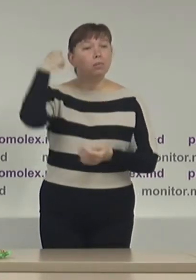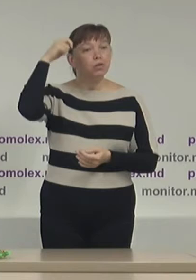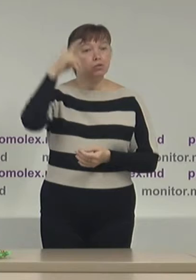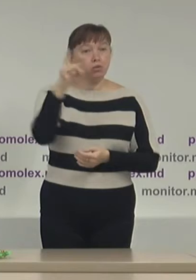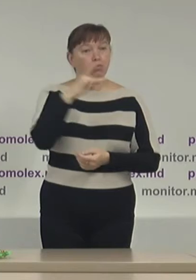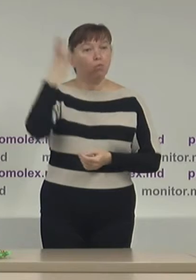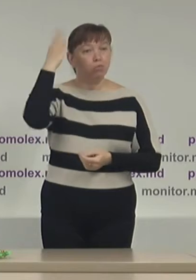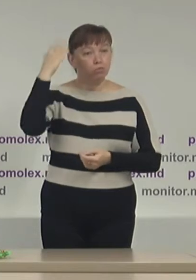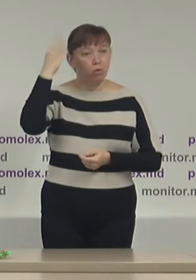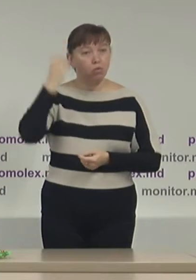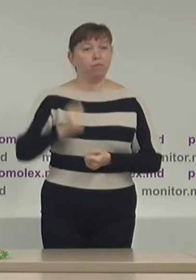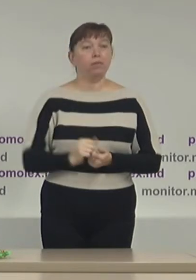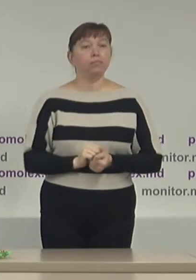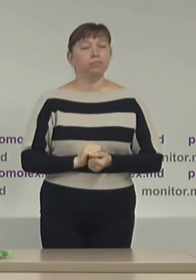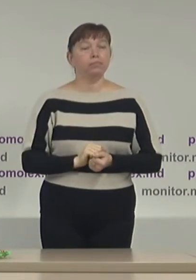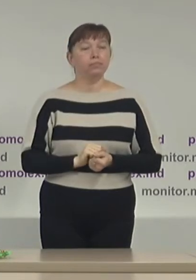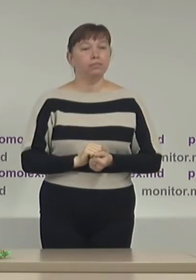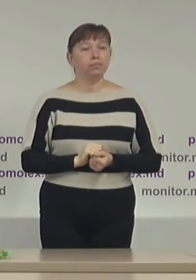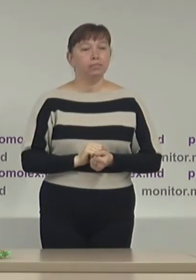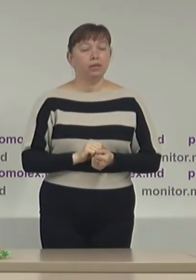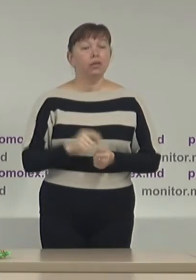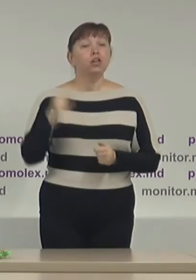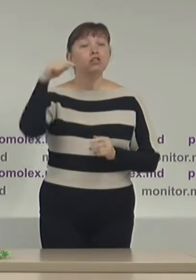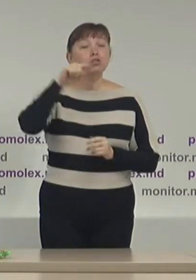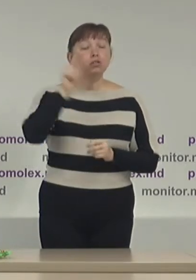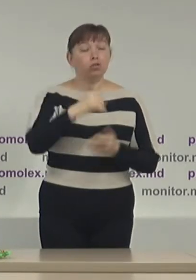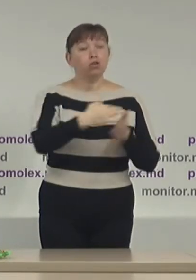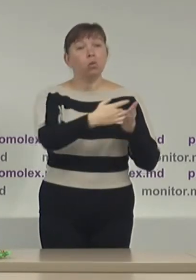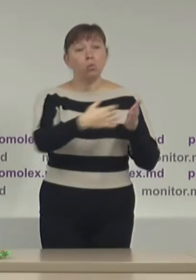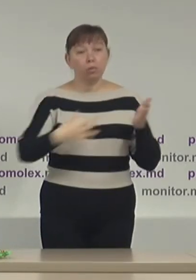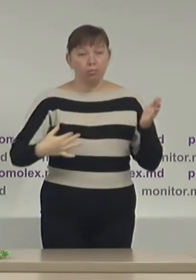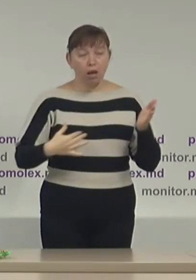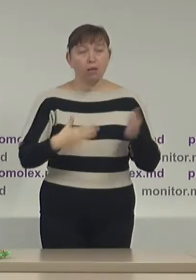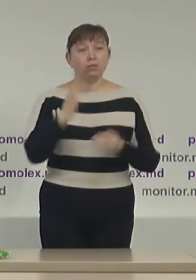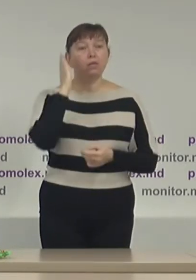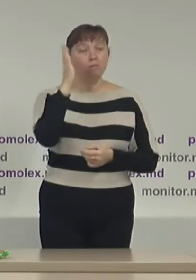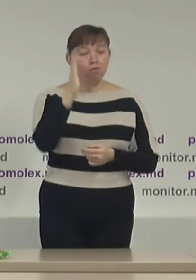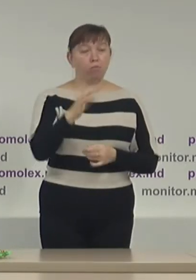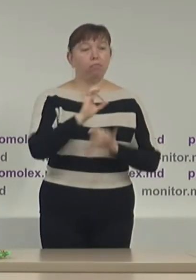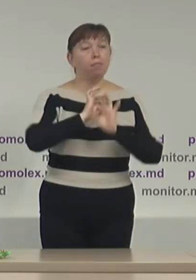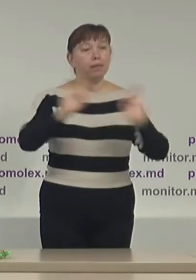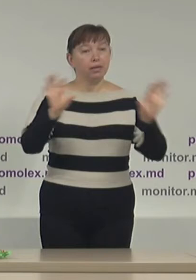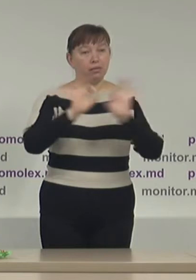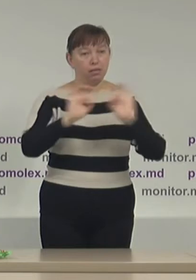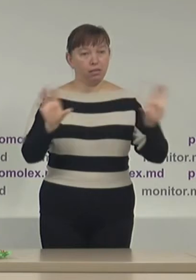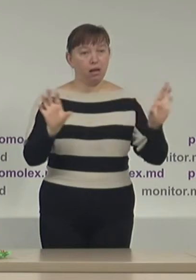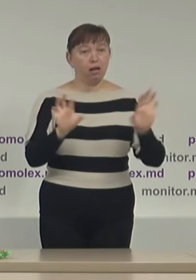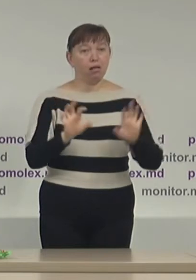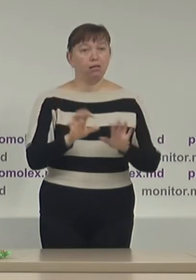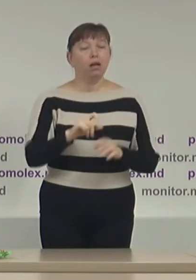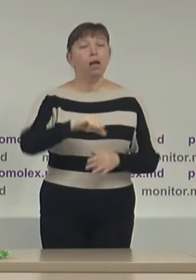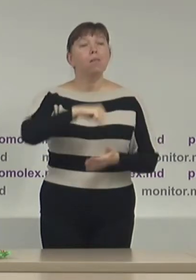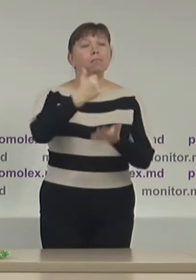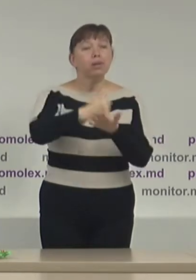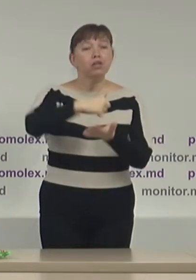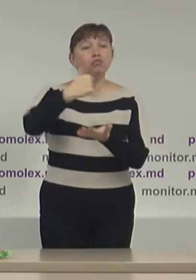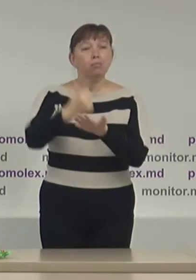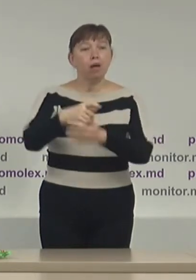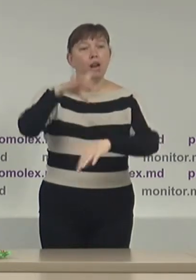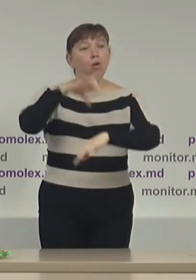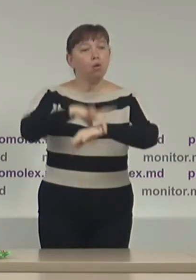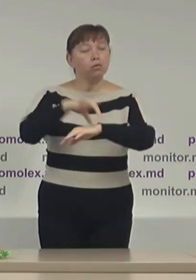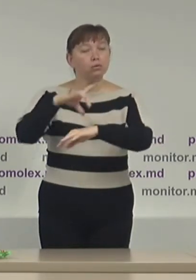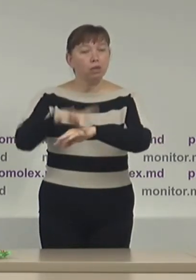monitoring the elections for the position of President of the Republic of Moldova. And now I will present the